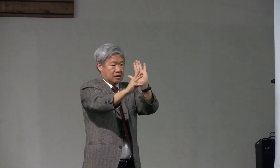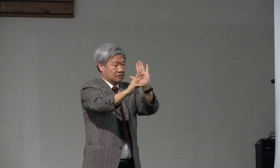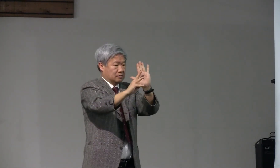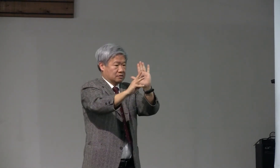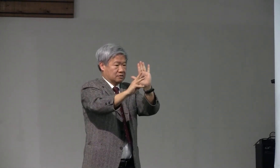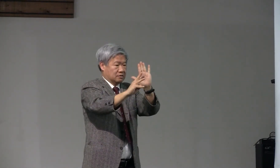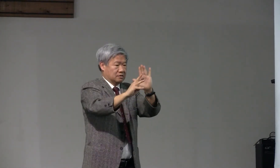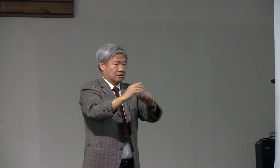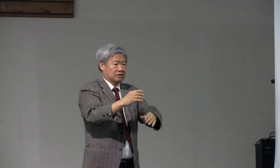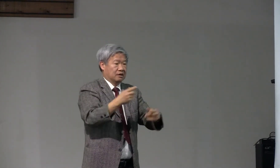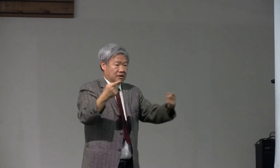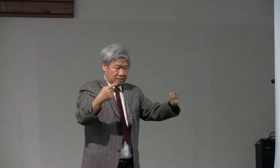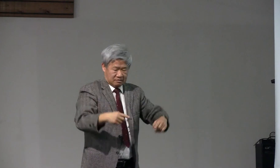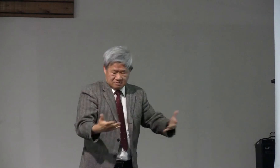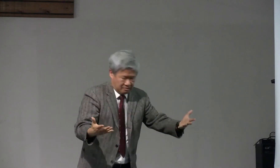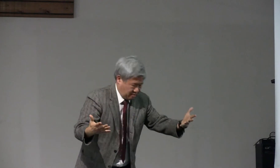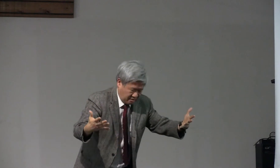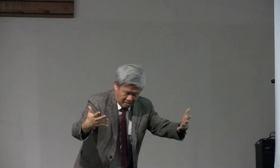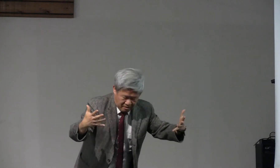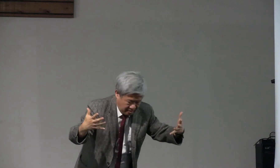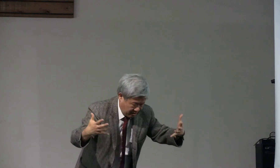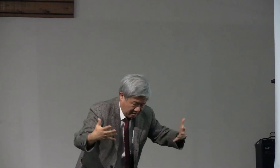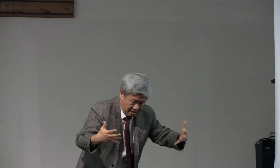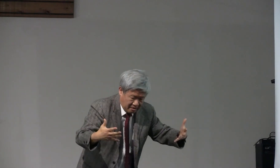he became self-willed.